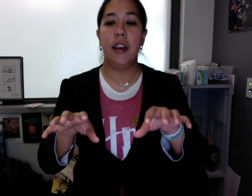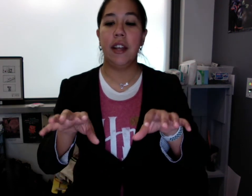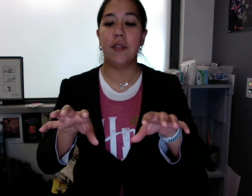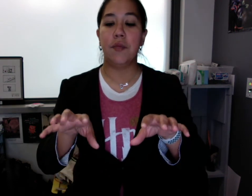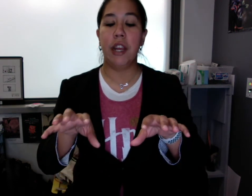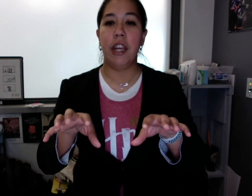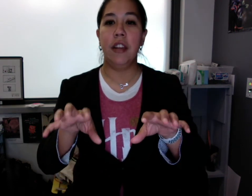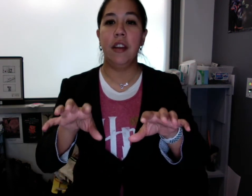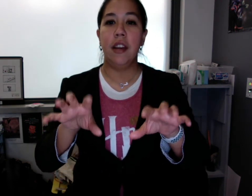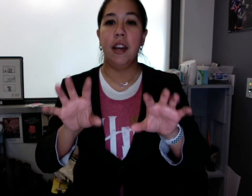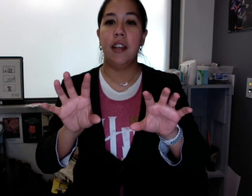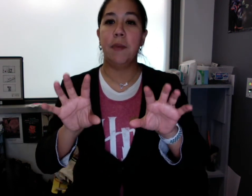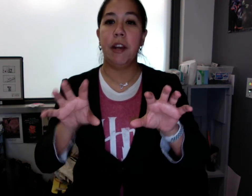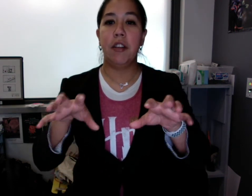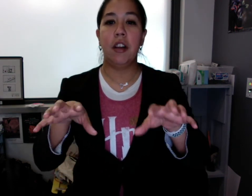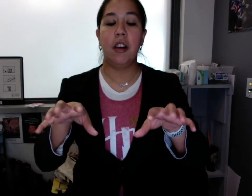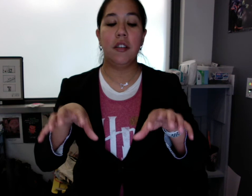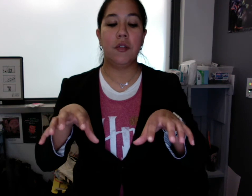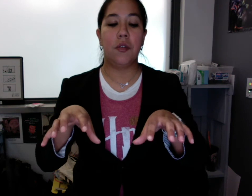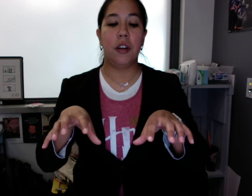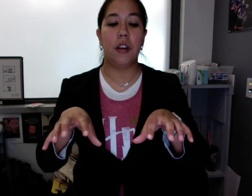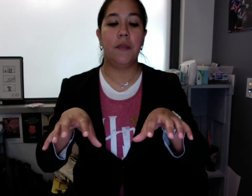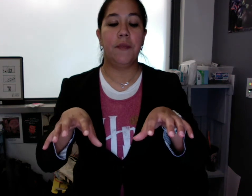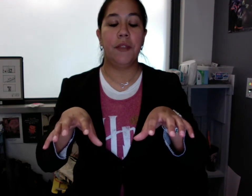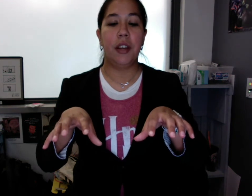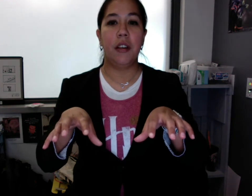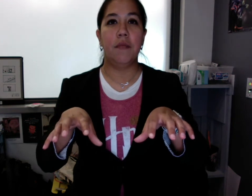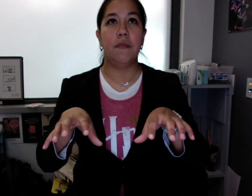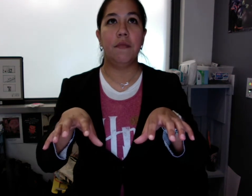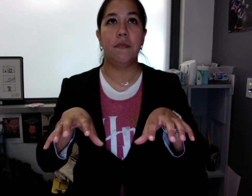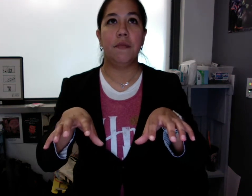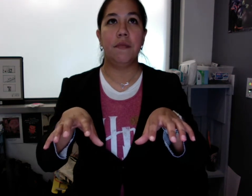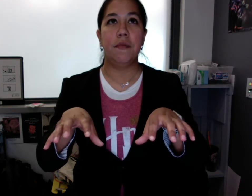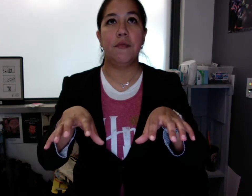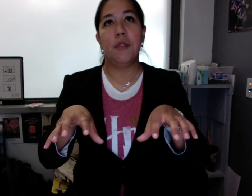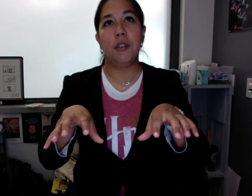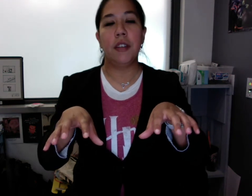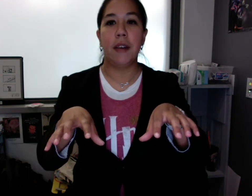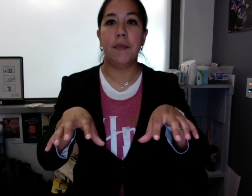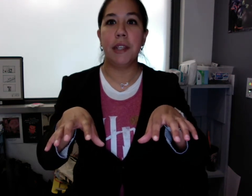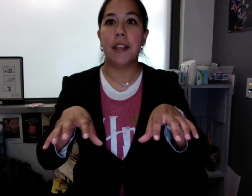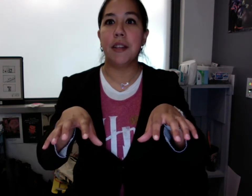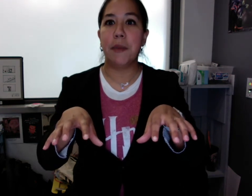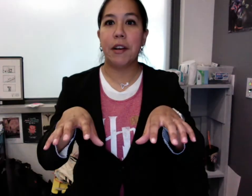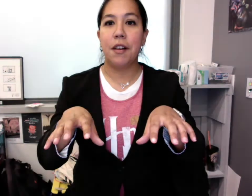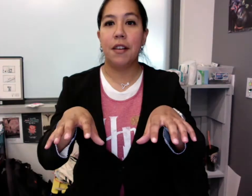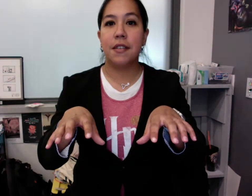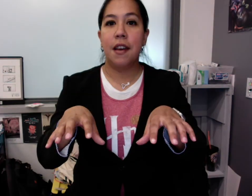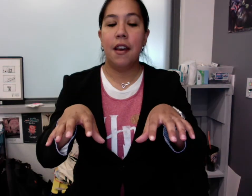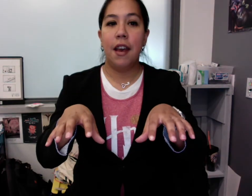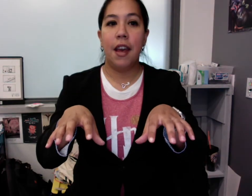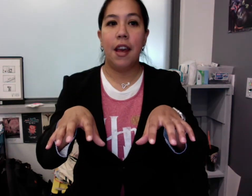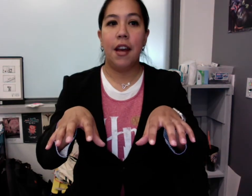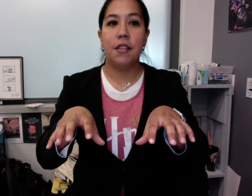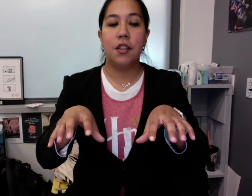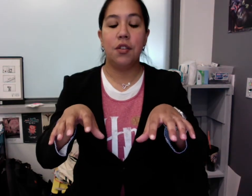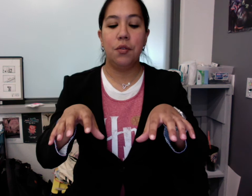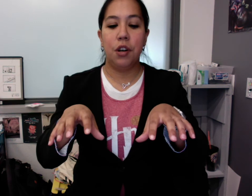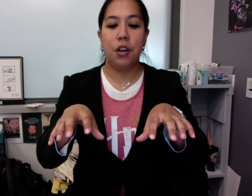as rain, as bear claws, or well, yeah, basically as bear claws, and you